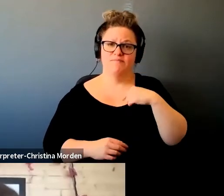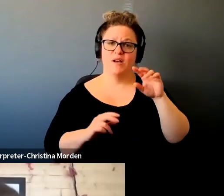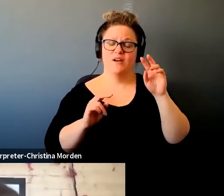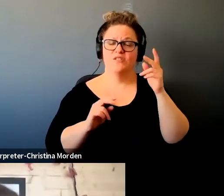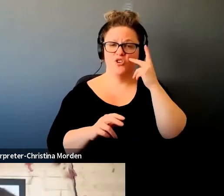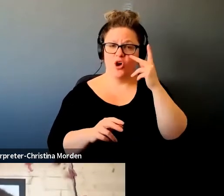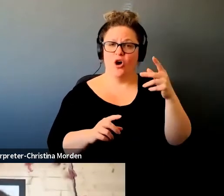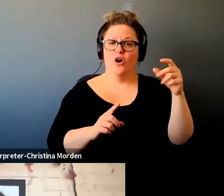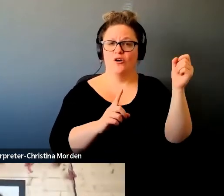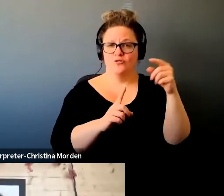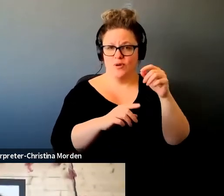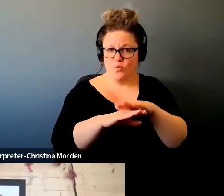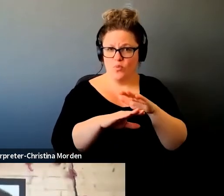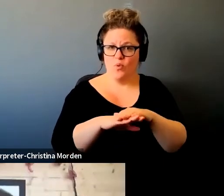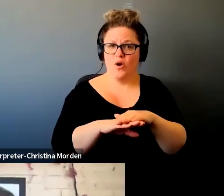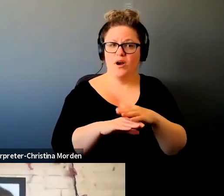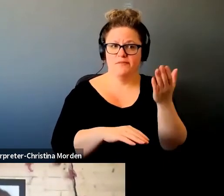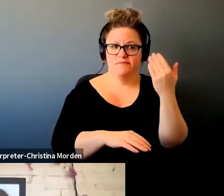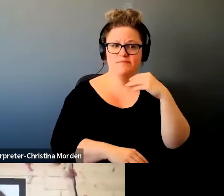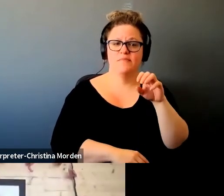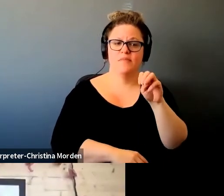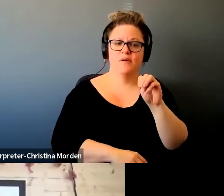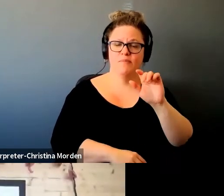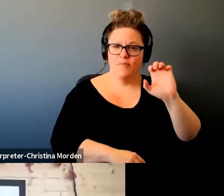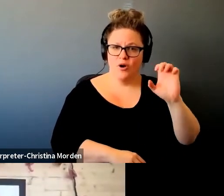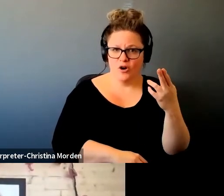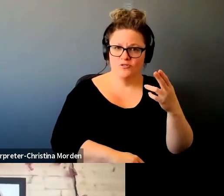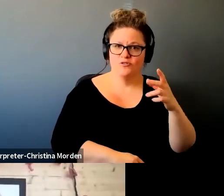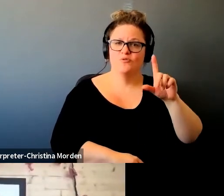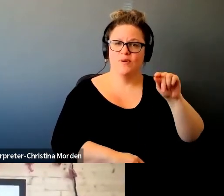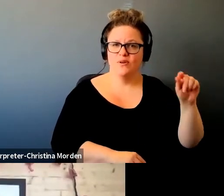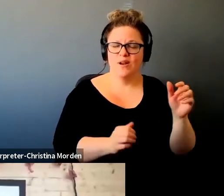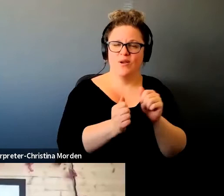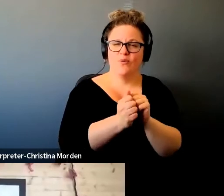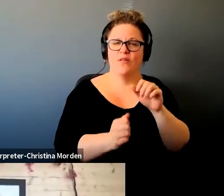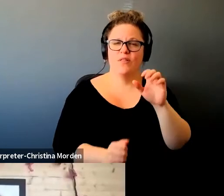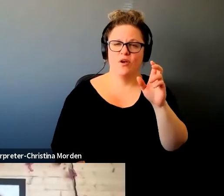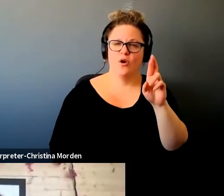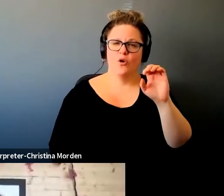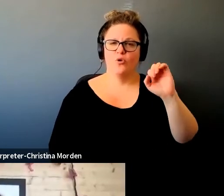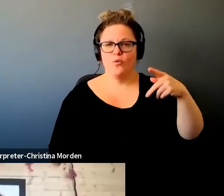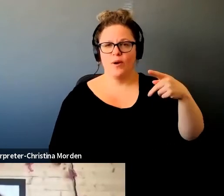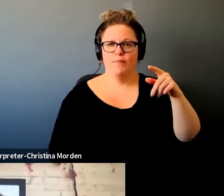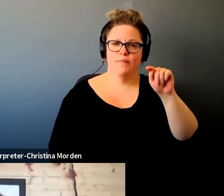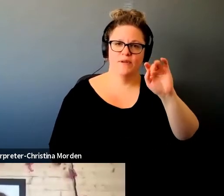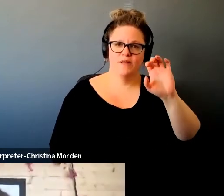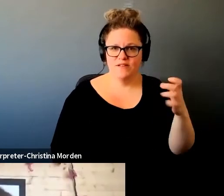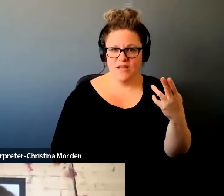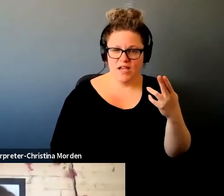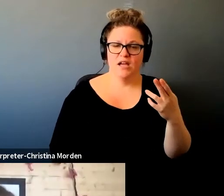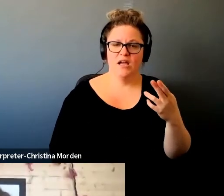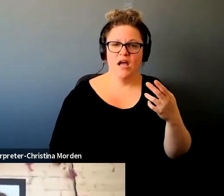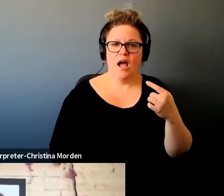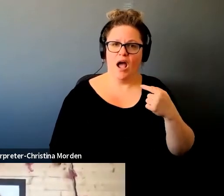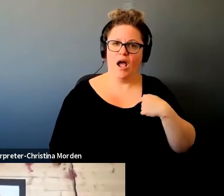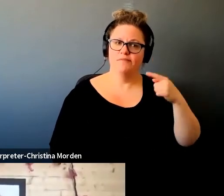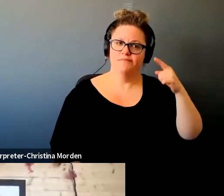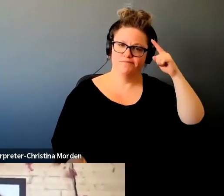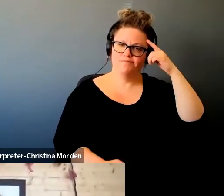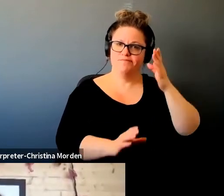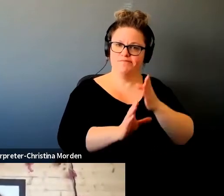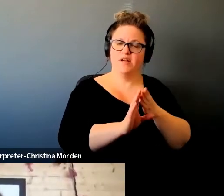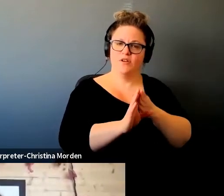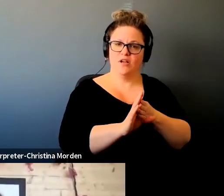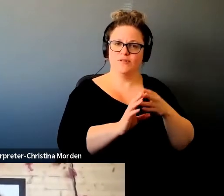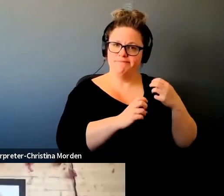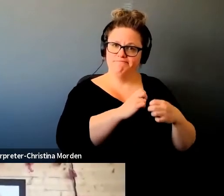Me Do It back in March 2020 with Cryptic. Yes. And for me, someone who's a psychiatric survivor as well, I found